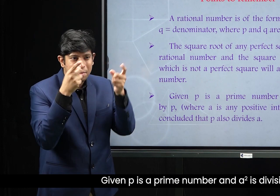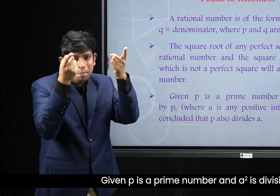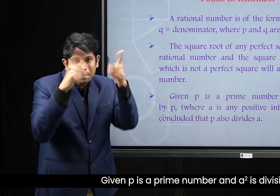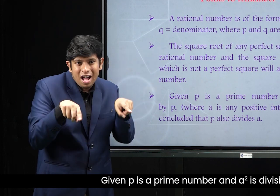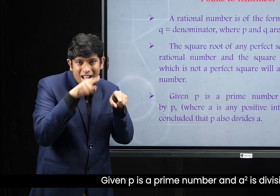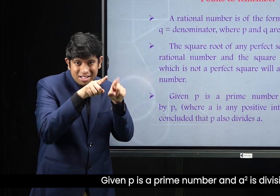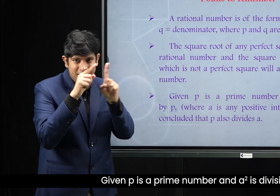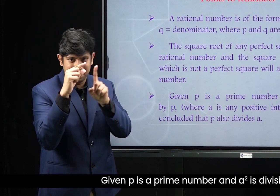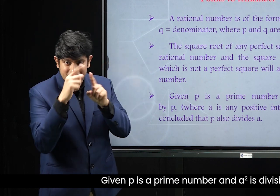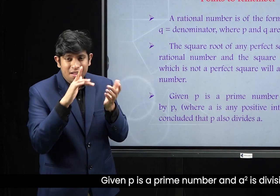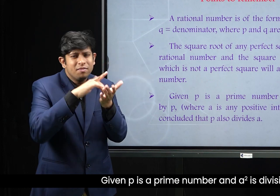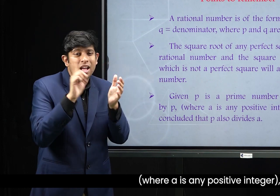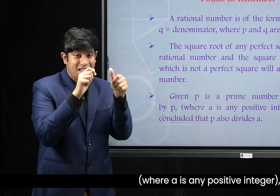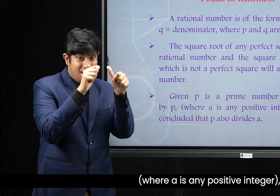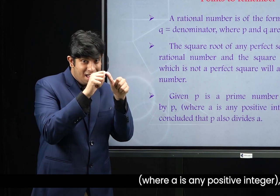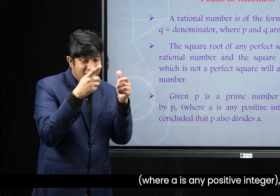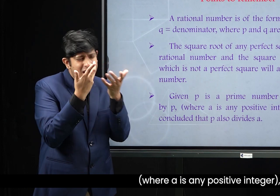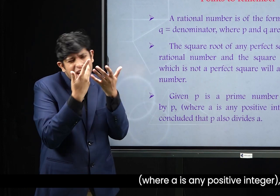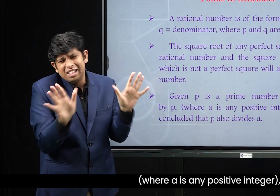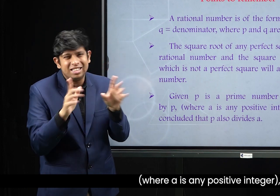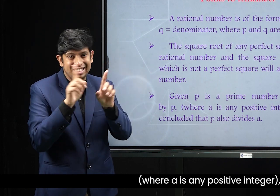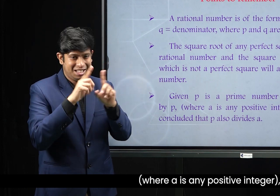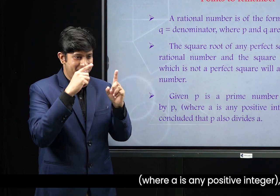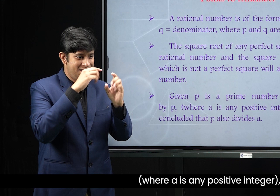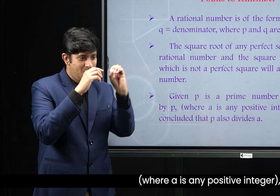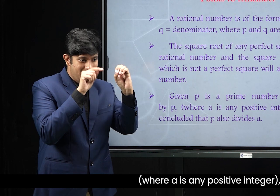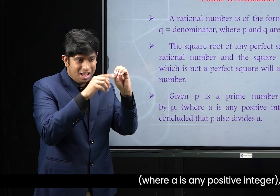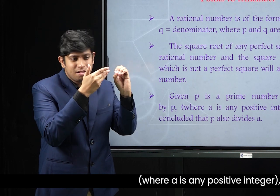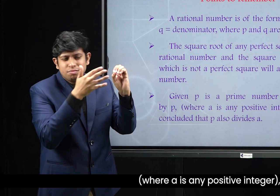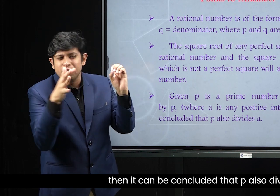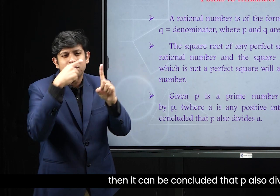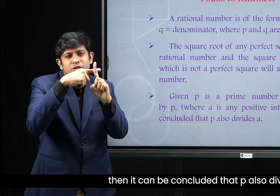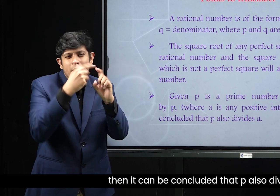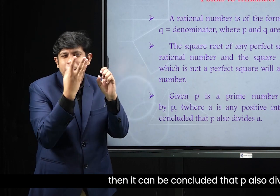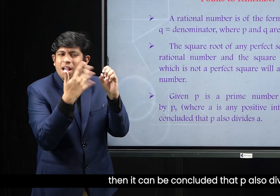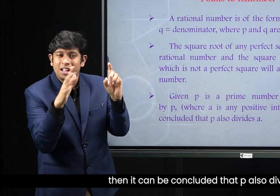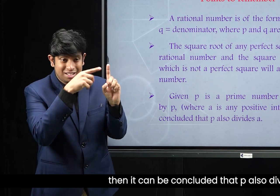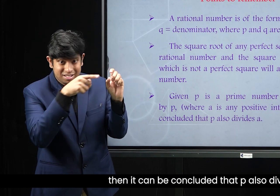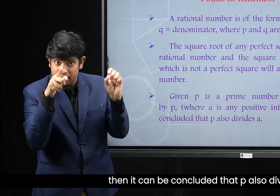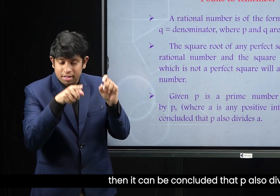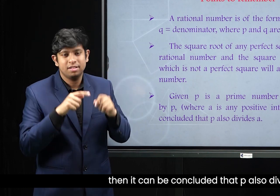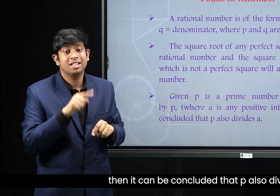where a is any positive integer, then it can be concluded that